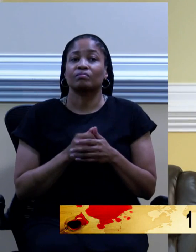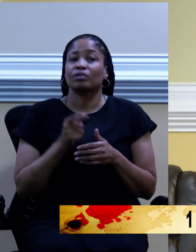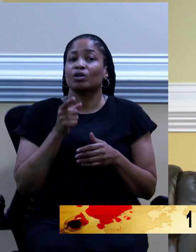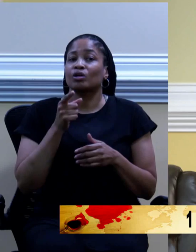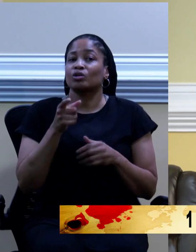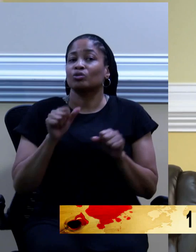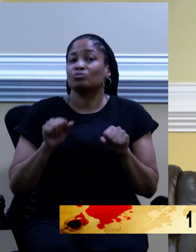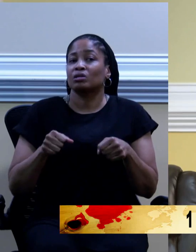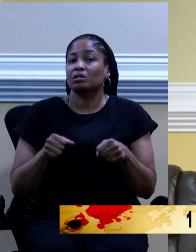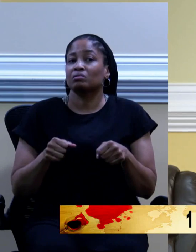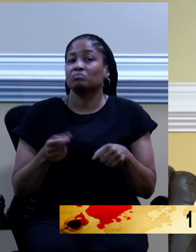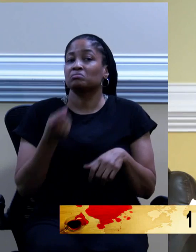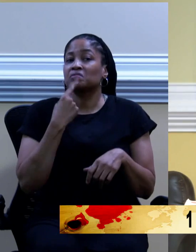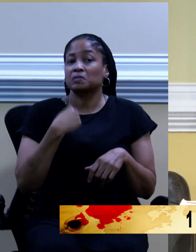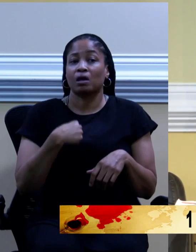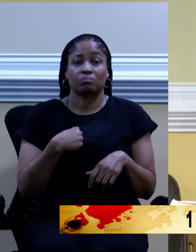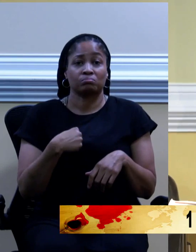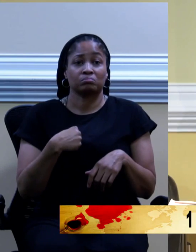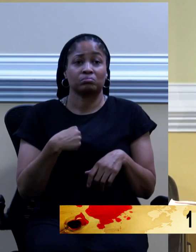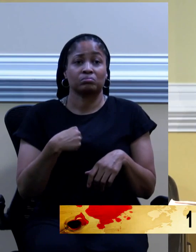whether you can